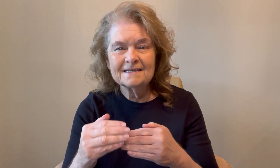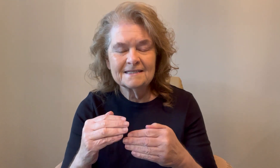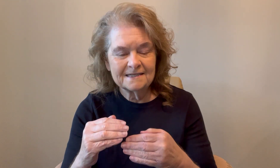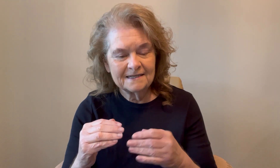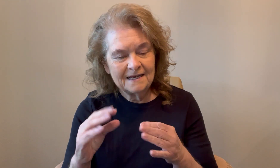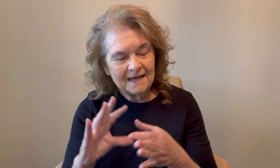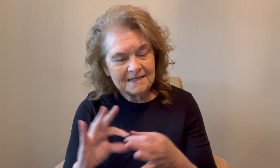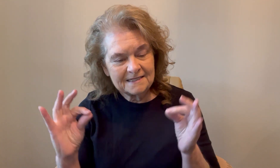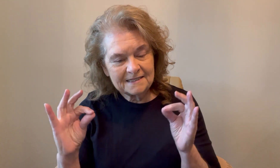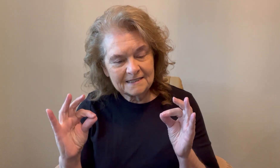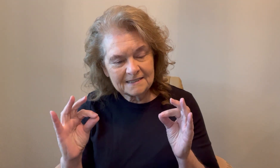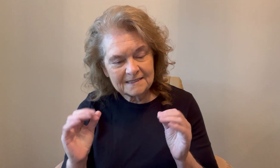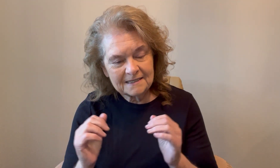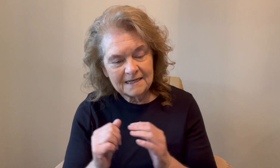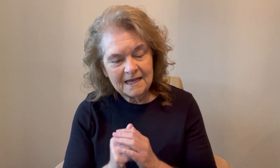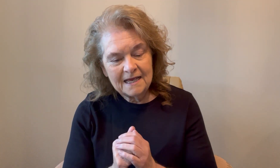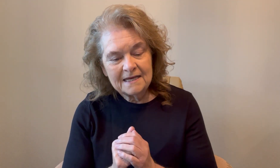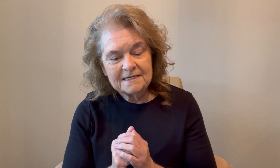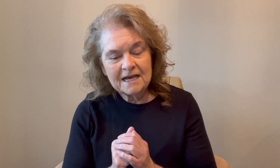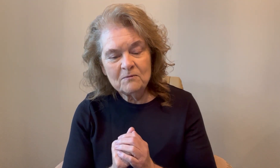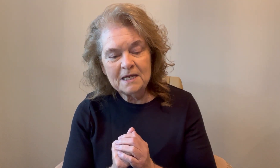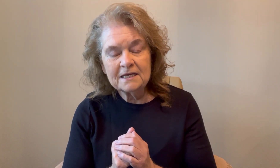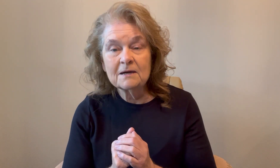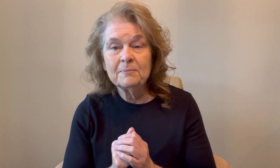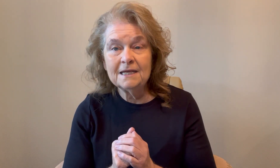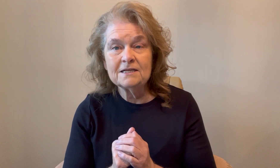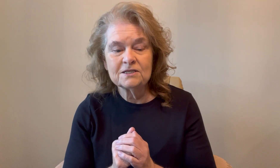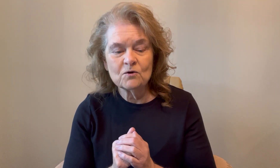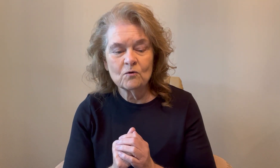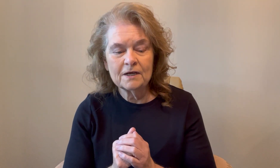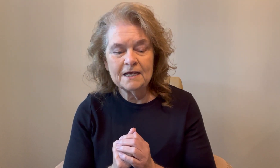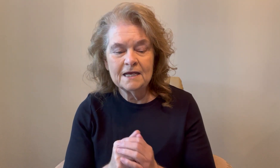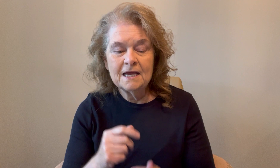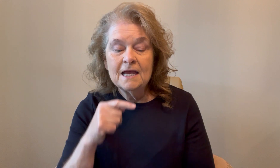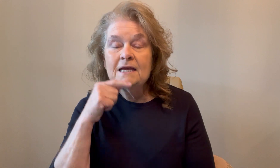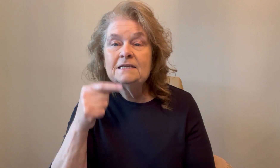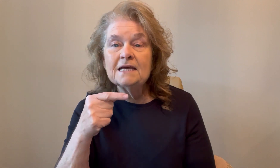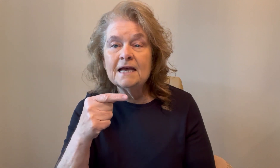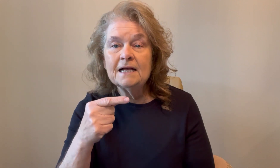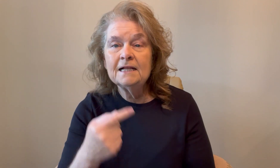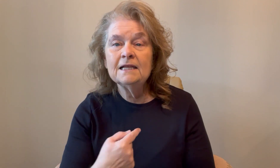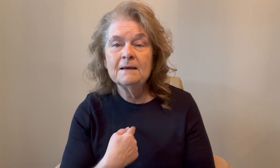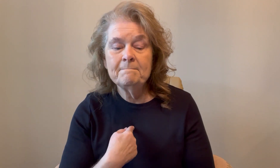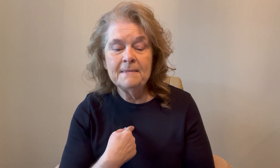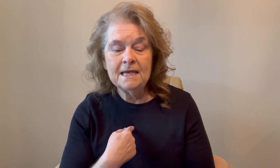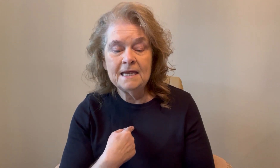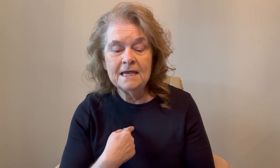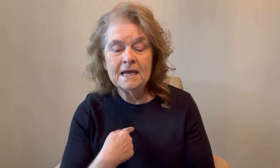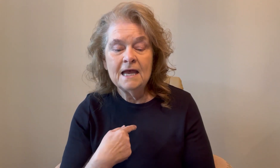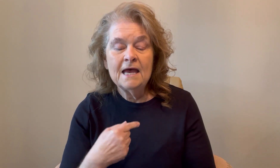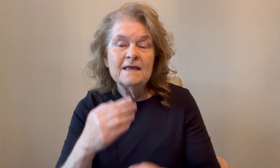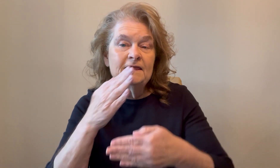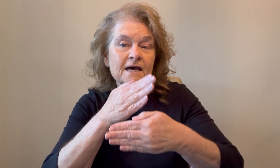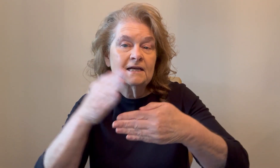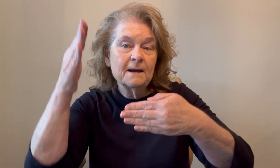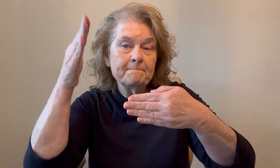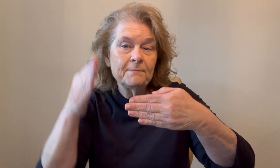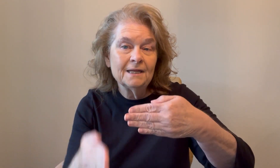Next sentence. Tell me the complete story. Tell me the